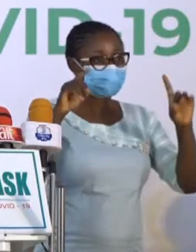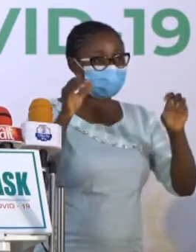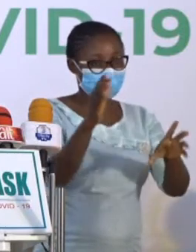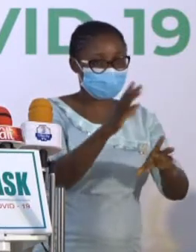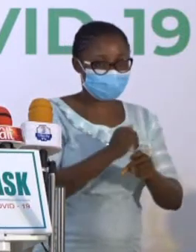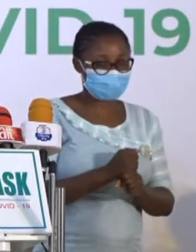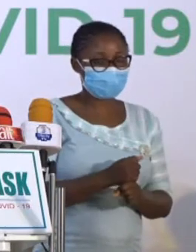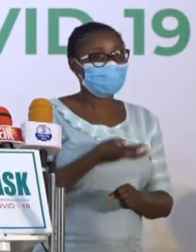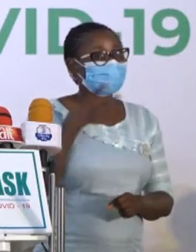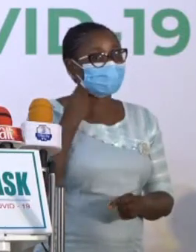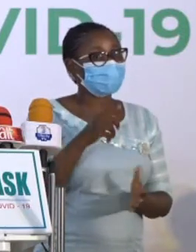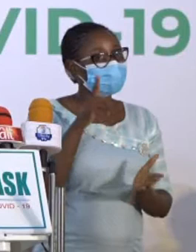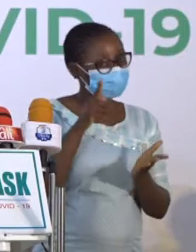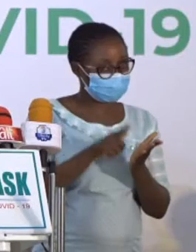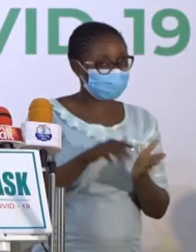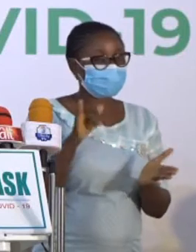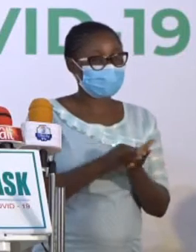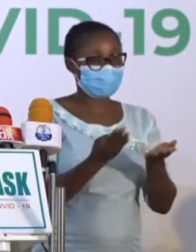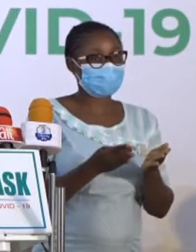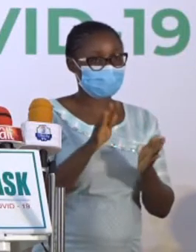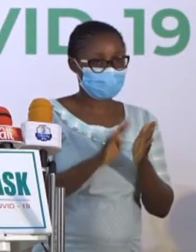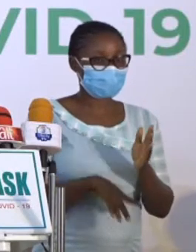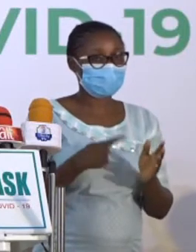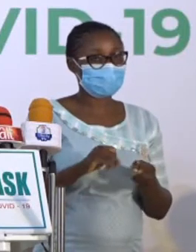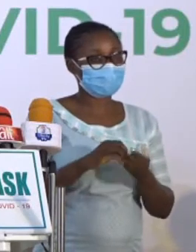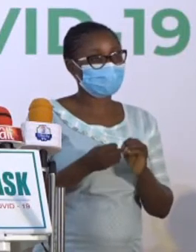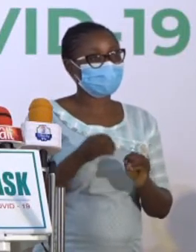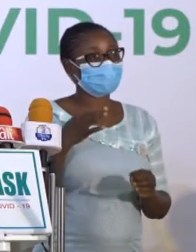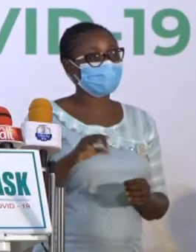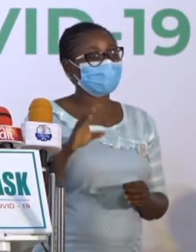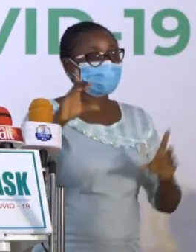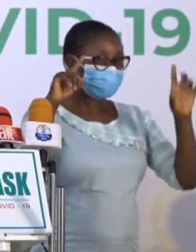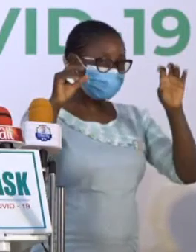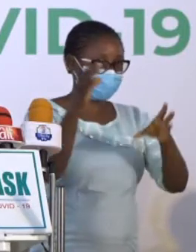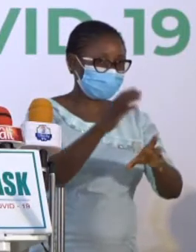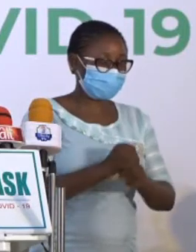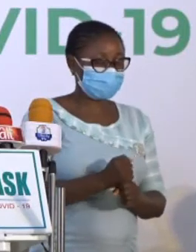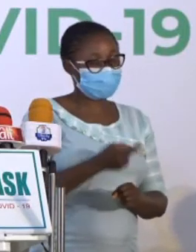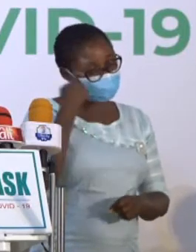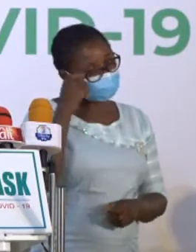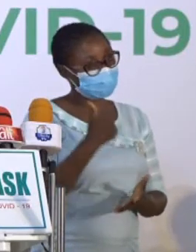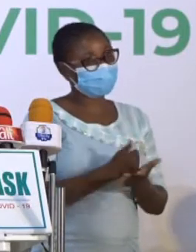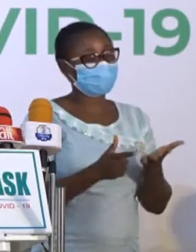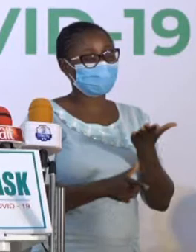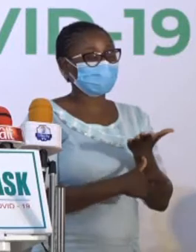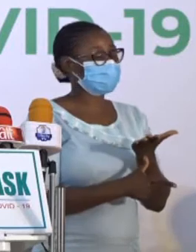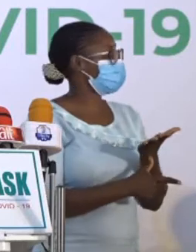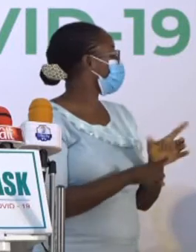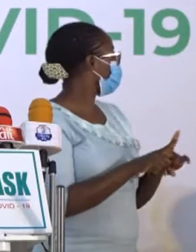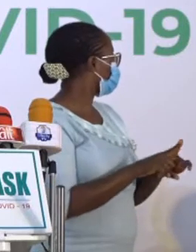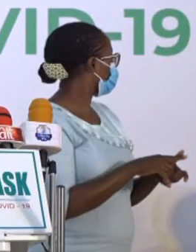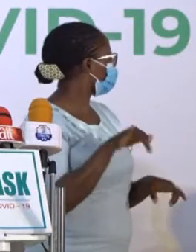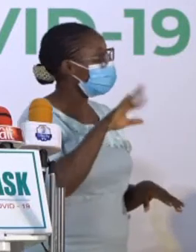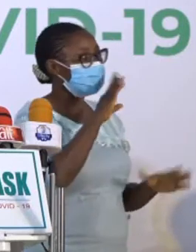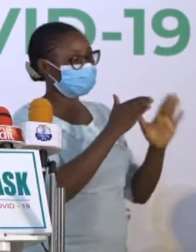to intensify sample collection and contact tracing efforts for the coronavirus. Mrs. Elsie Ilori, Head of Department, Surveillance